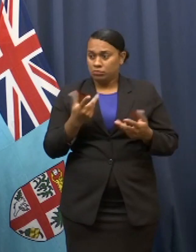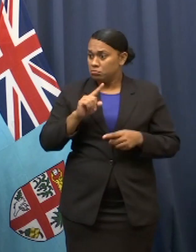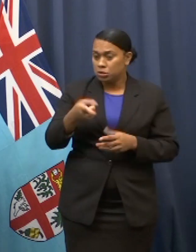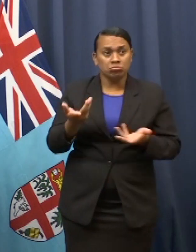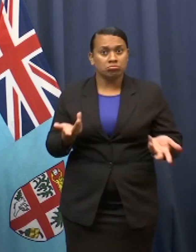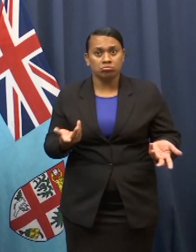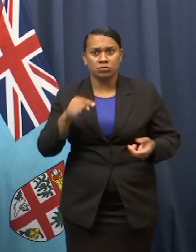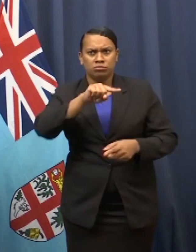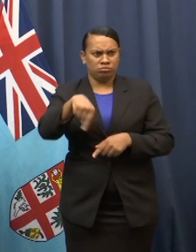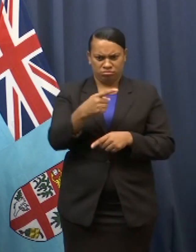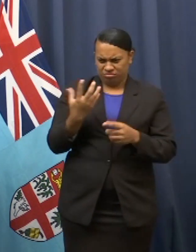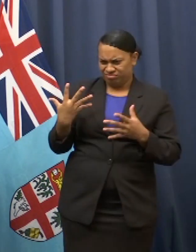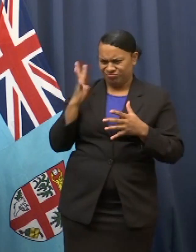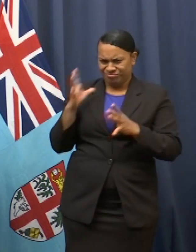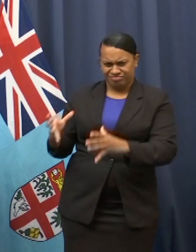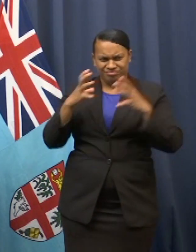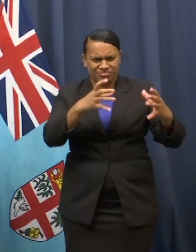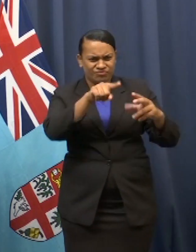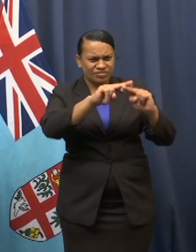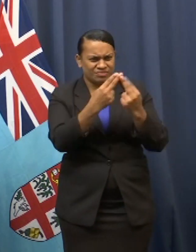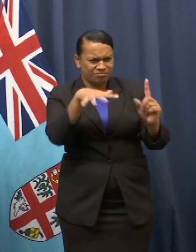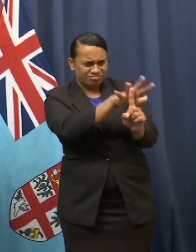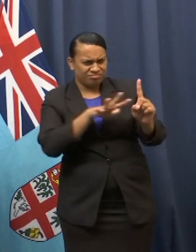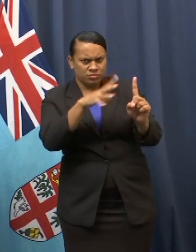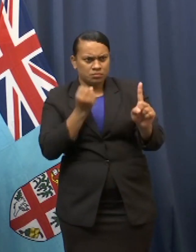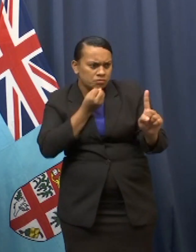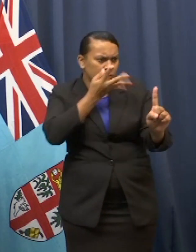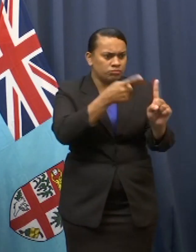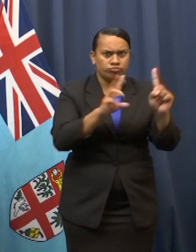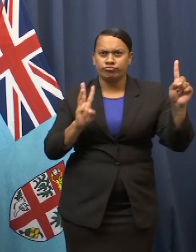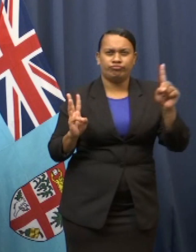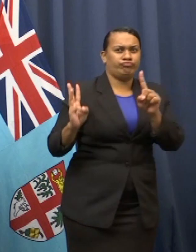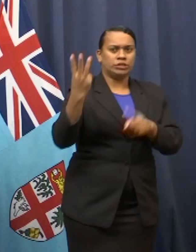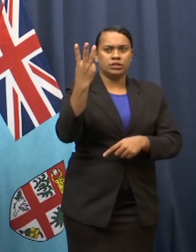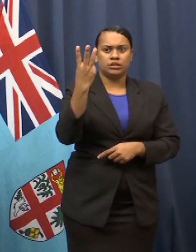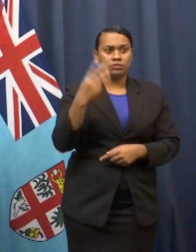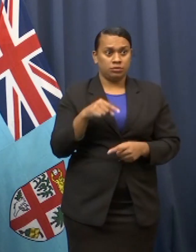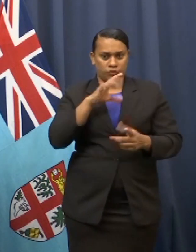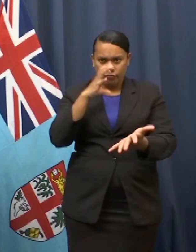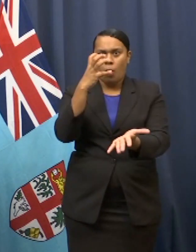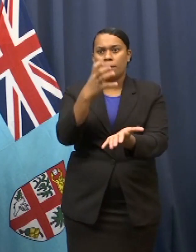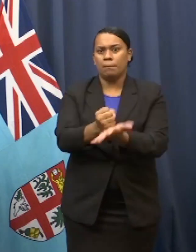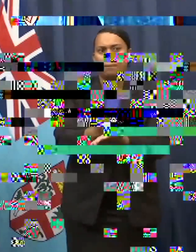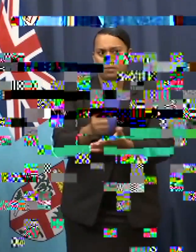others. This is the third confirmed case of COVID-19 in Fiji.